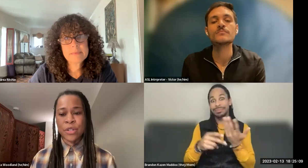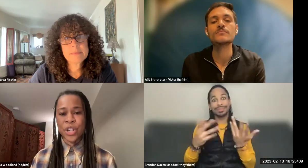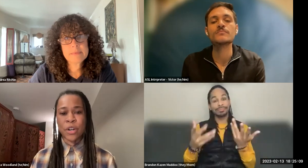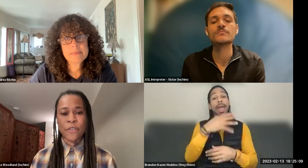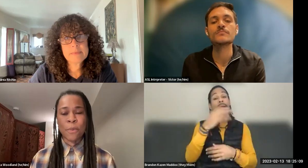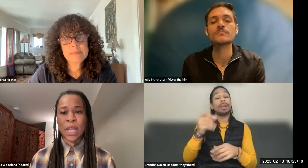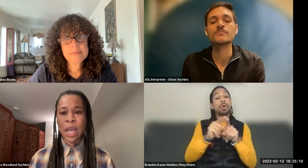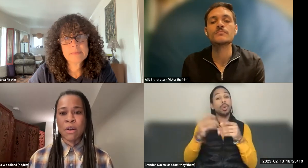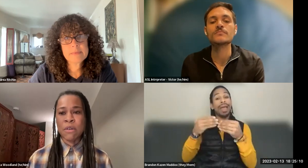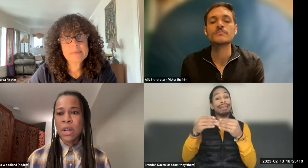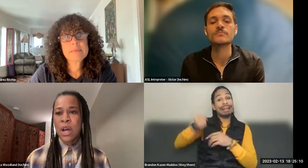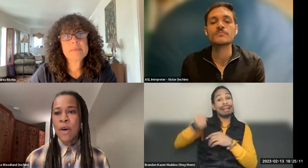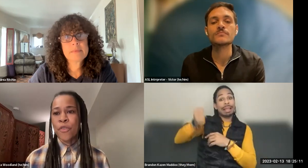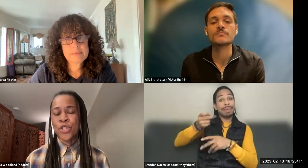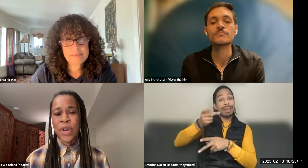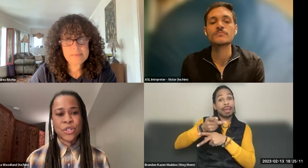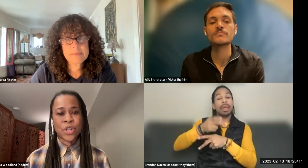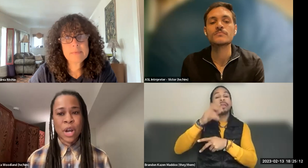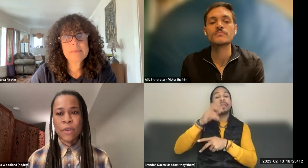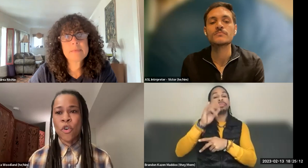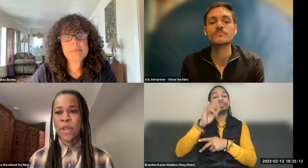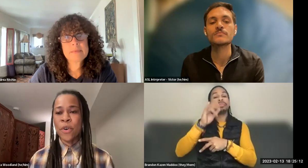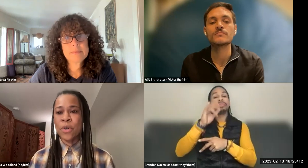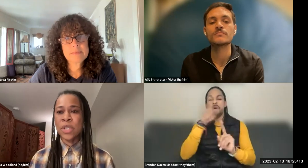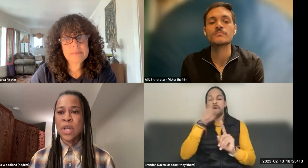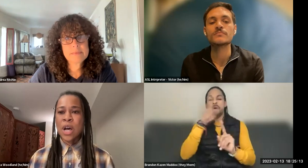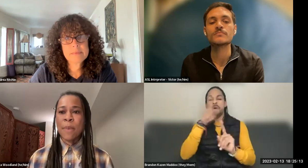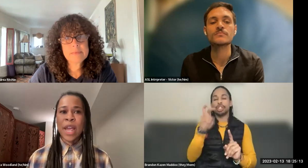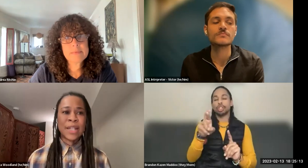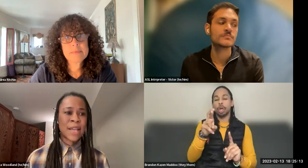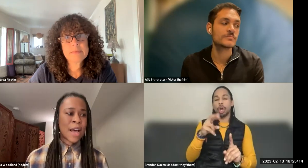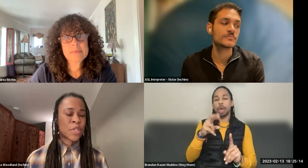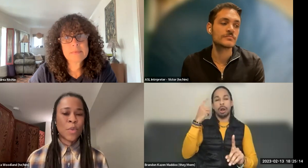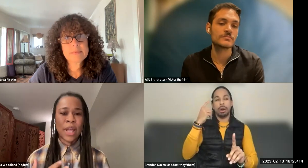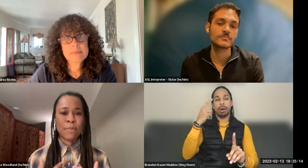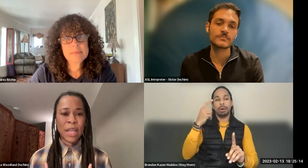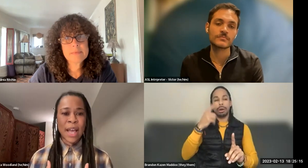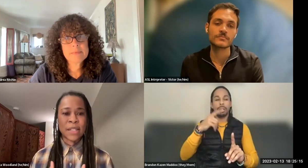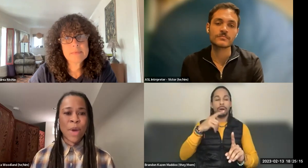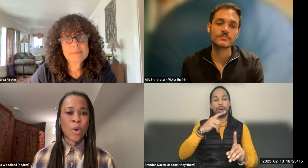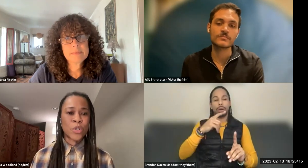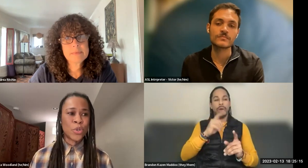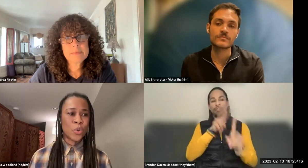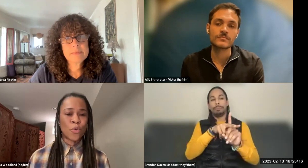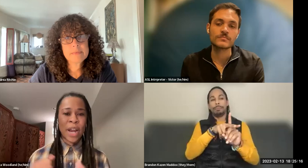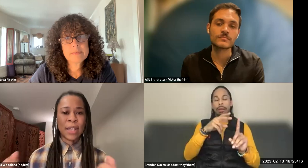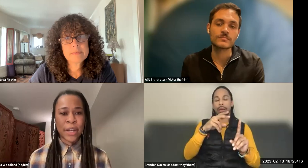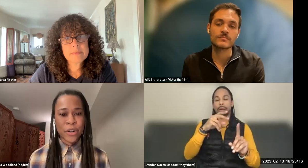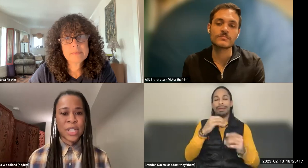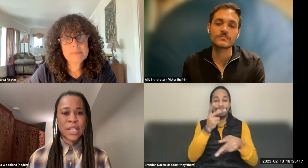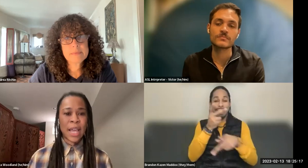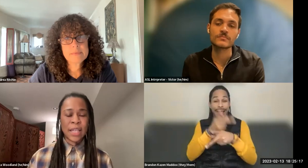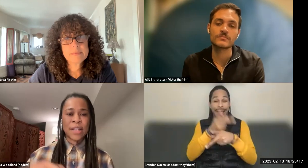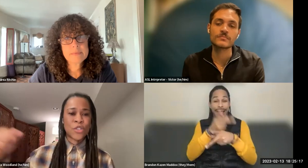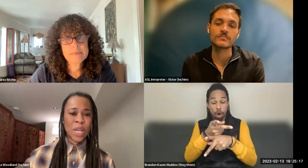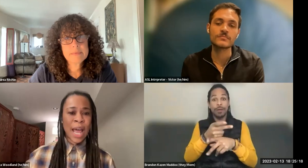happening around gender affirming care for trans and gender nonconforming folks. Anytime someone like me has the power to write a